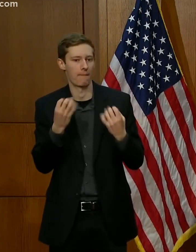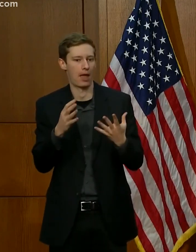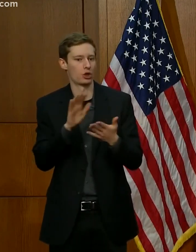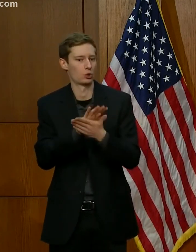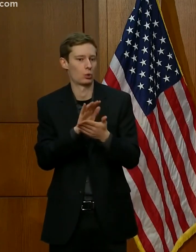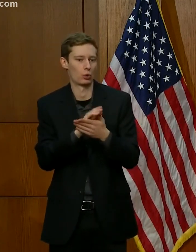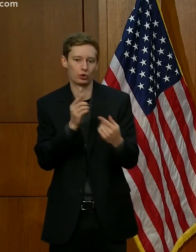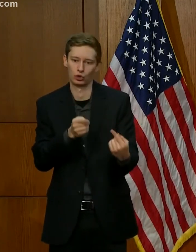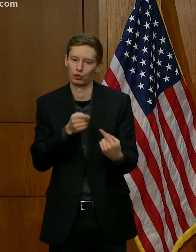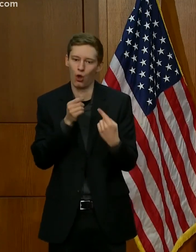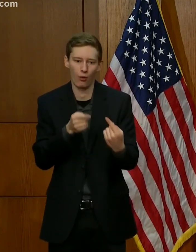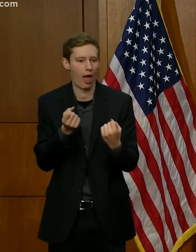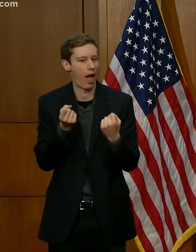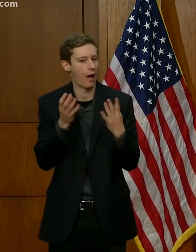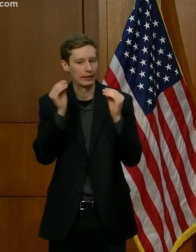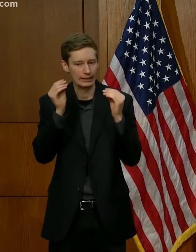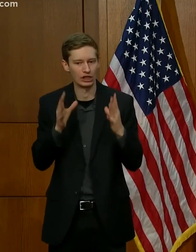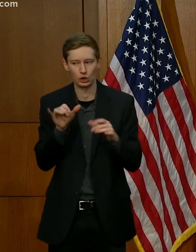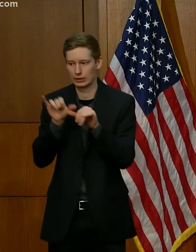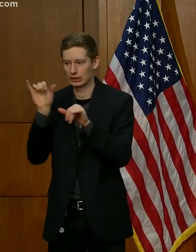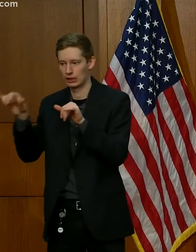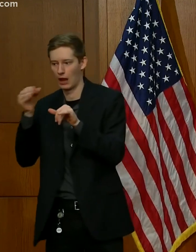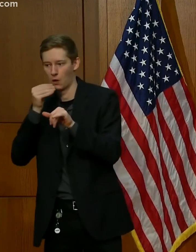teachers quarantining and getting substitutes.